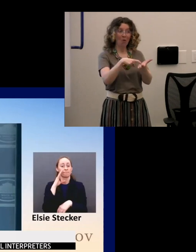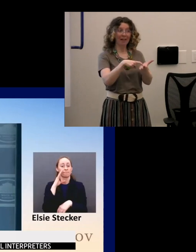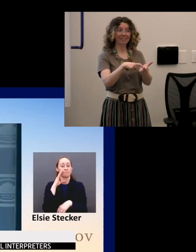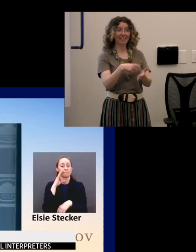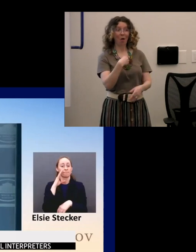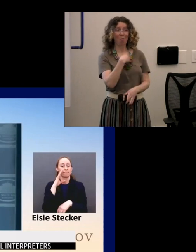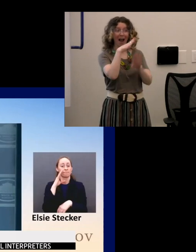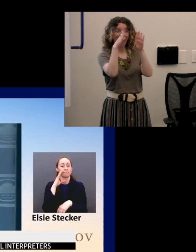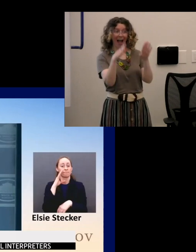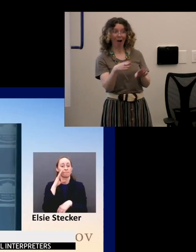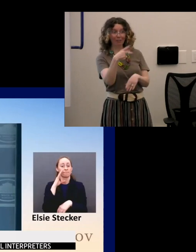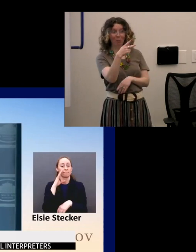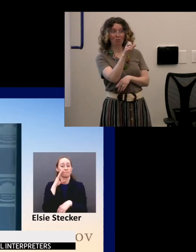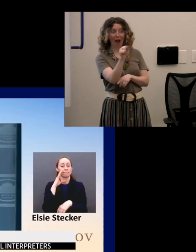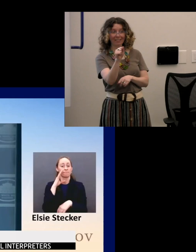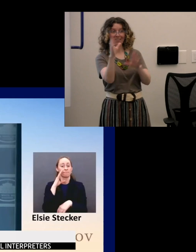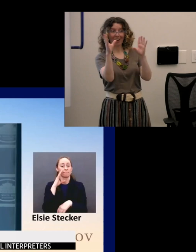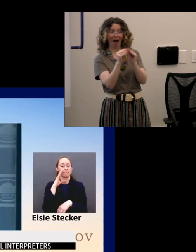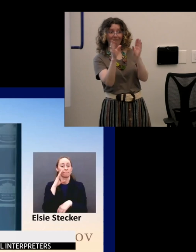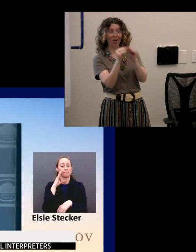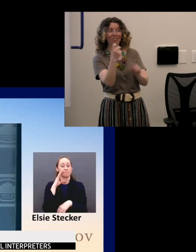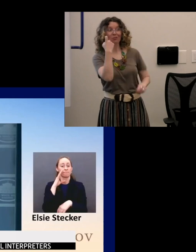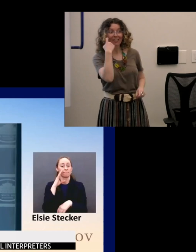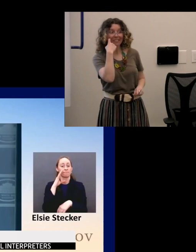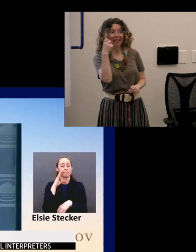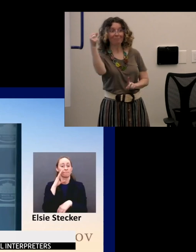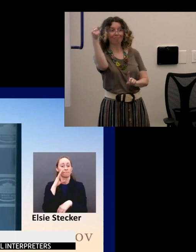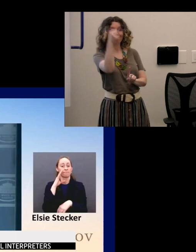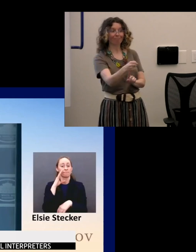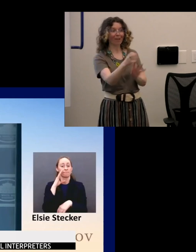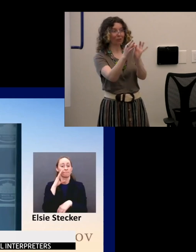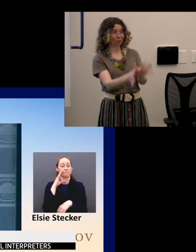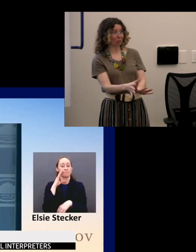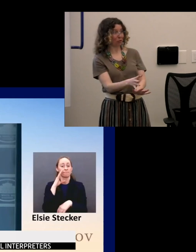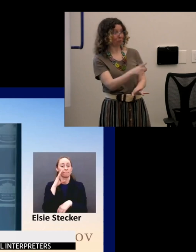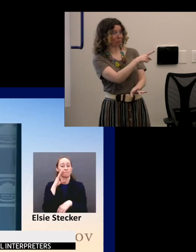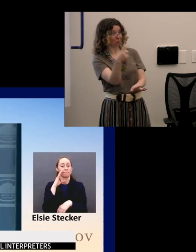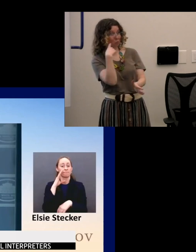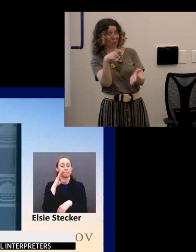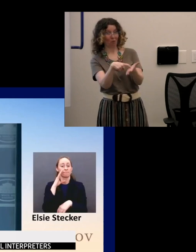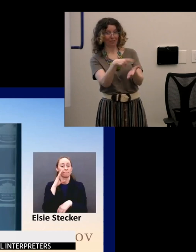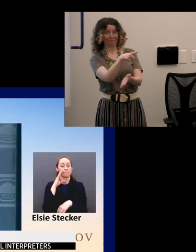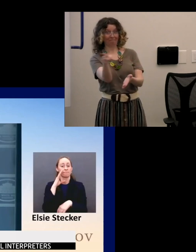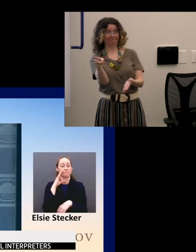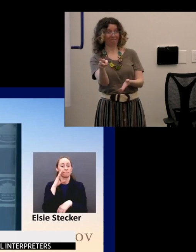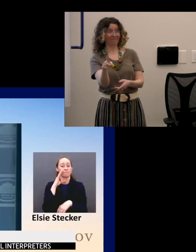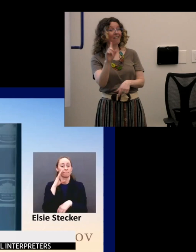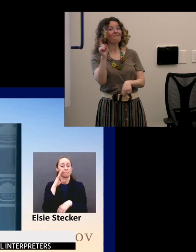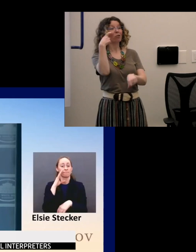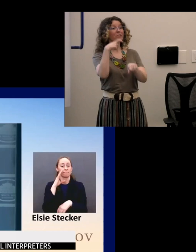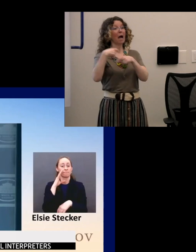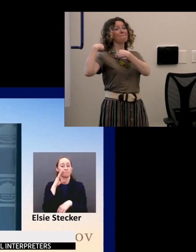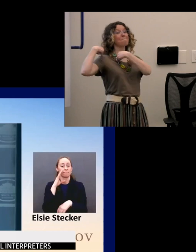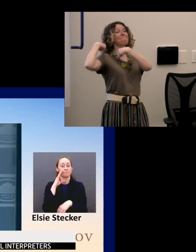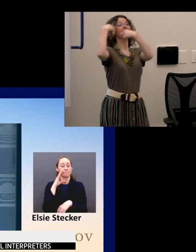Now, you might have noticed some of the things in the White House, right? The press secretary recently put in an ASL interpreter for her conferences.